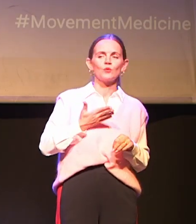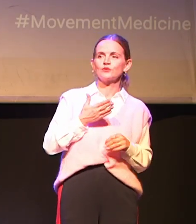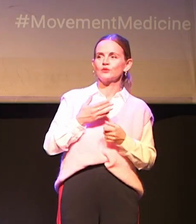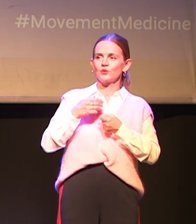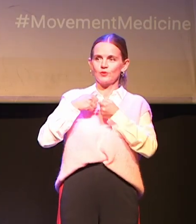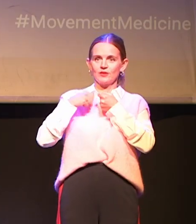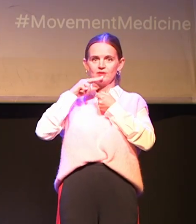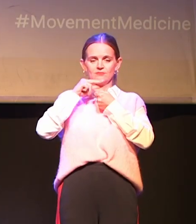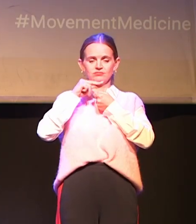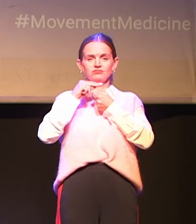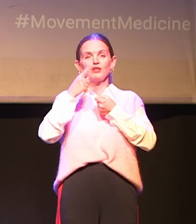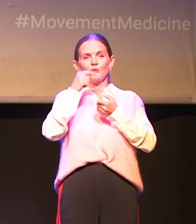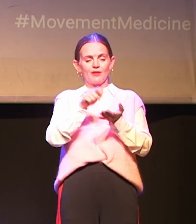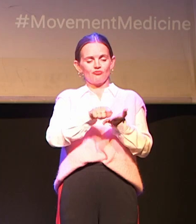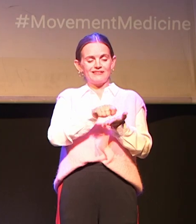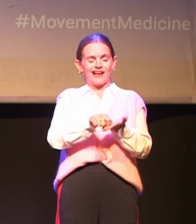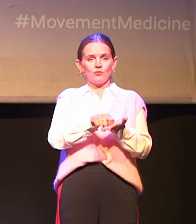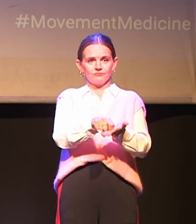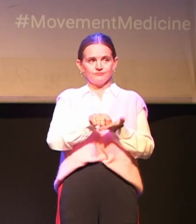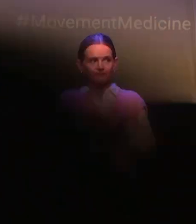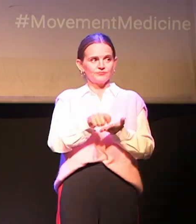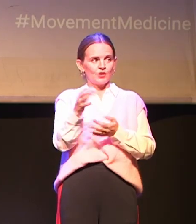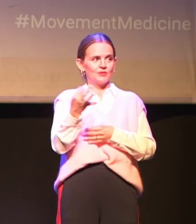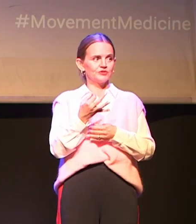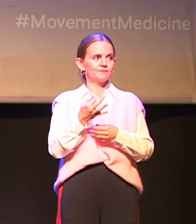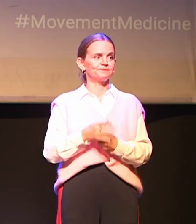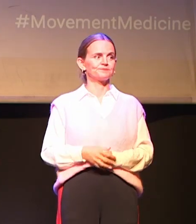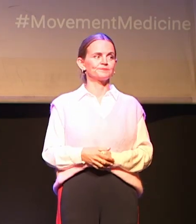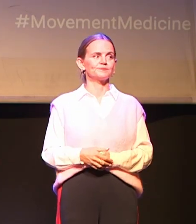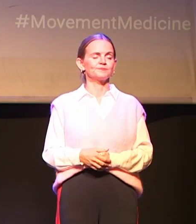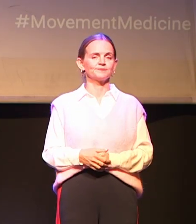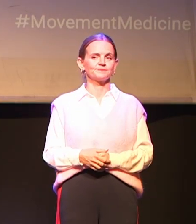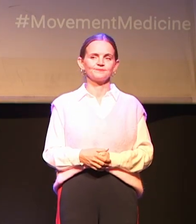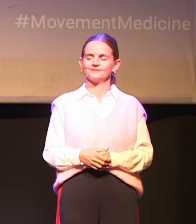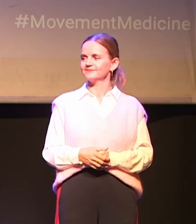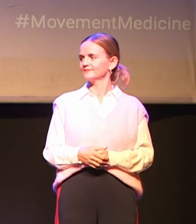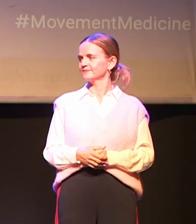notes and pens. So if you prefer to write it, you can write it down as well.